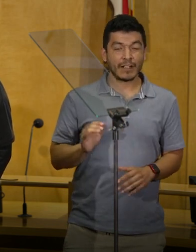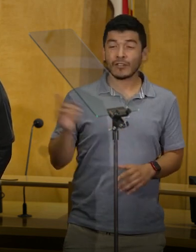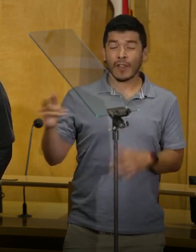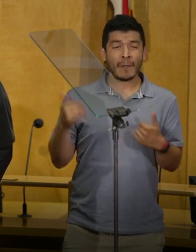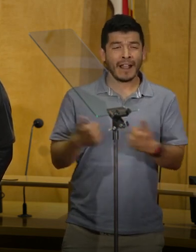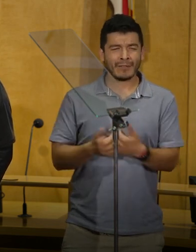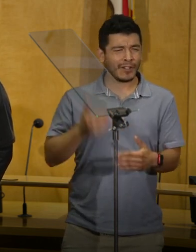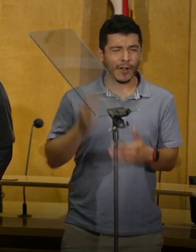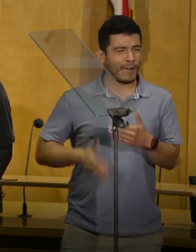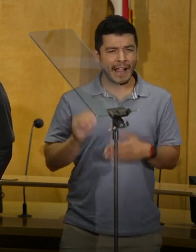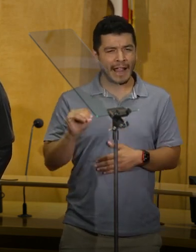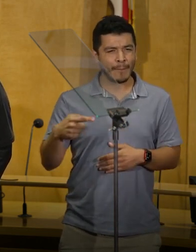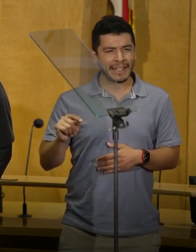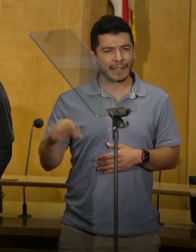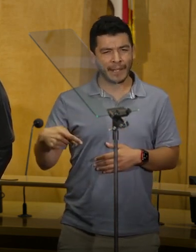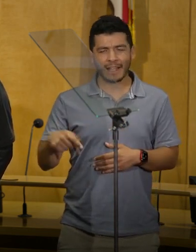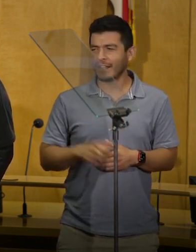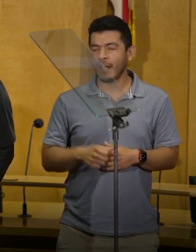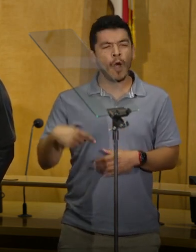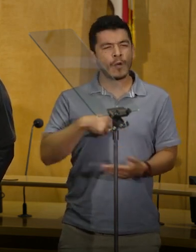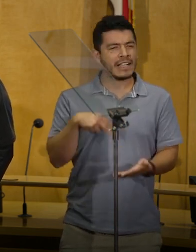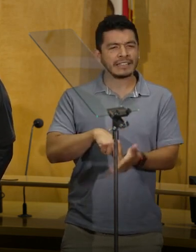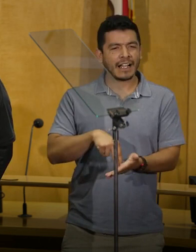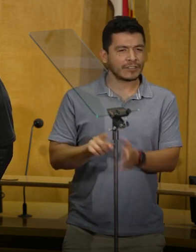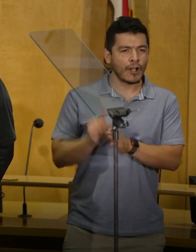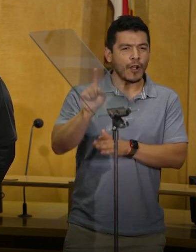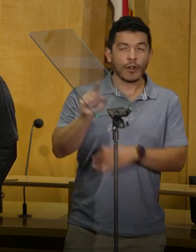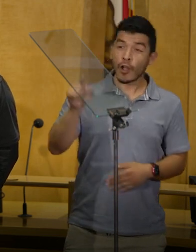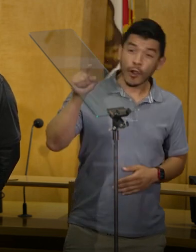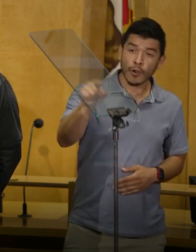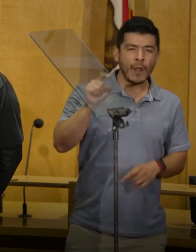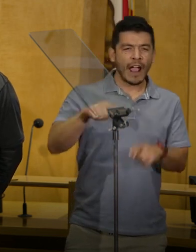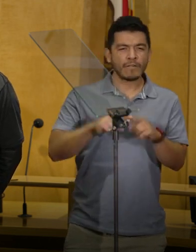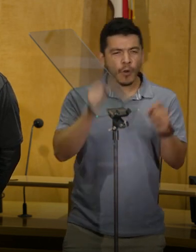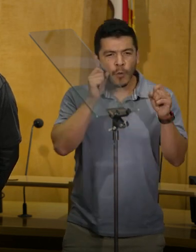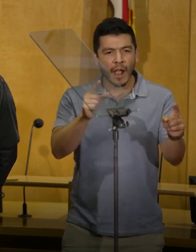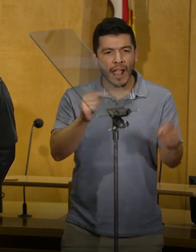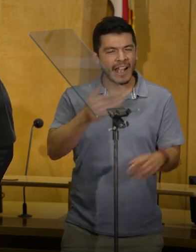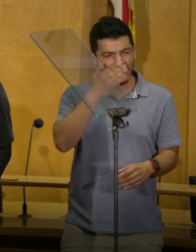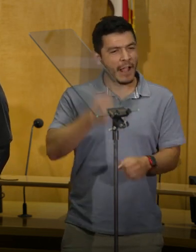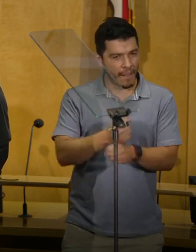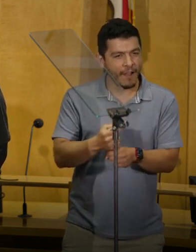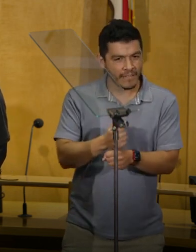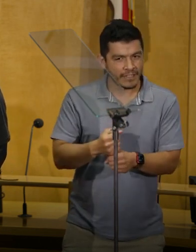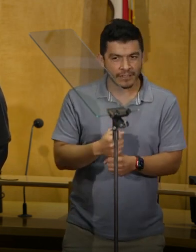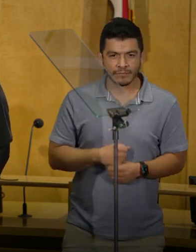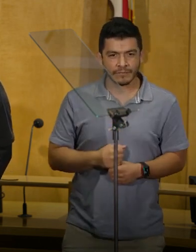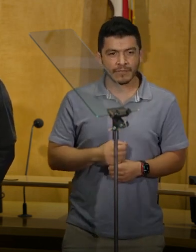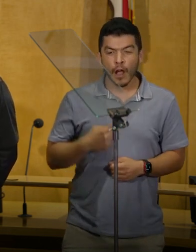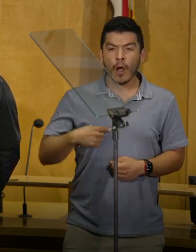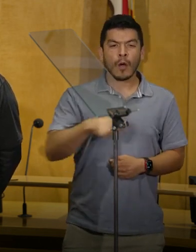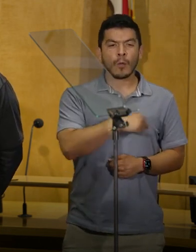up, AMPTP. We stand tall. You have to wake up and smell the coffee.